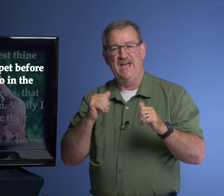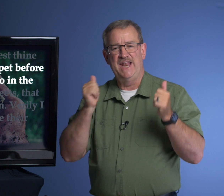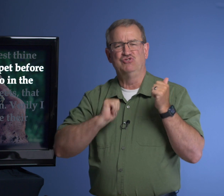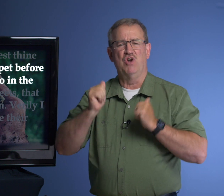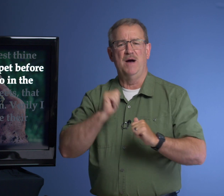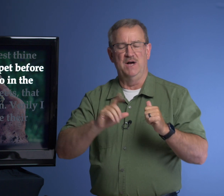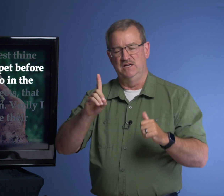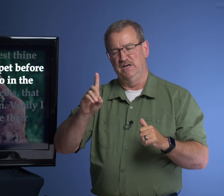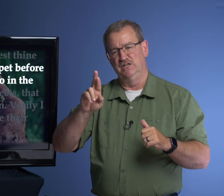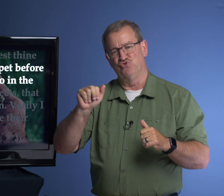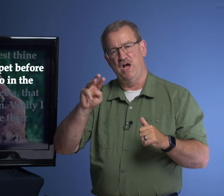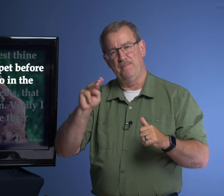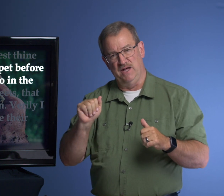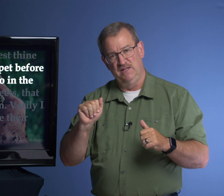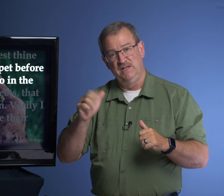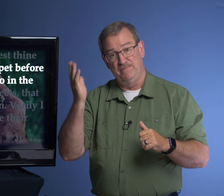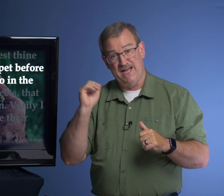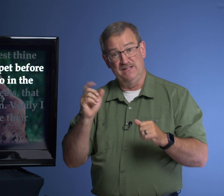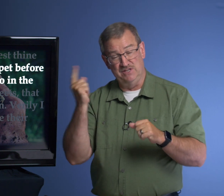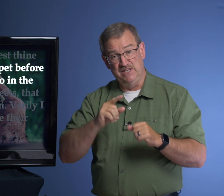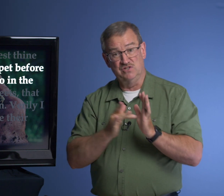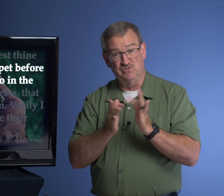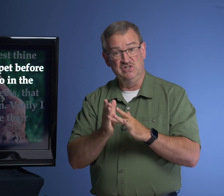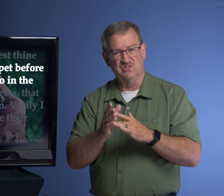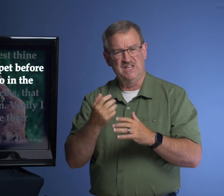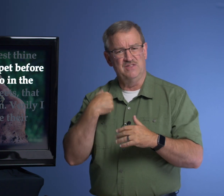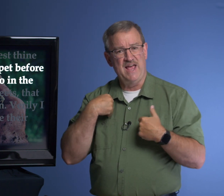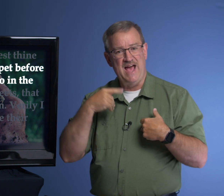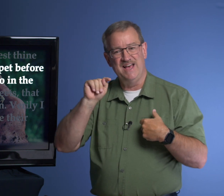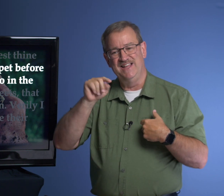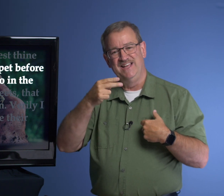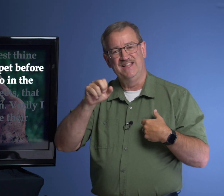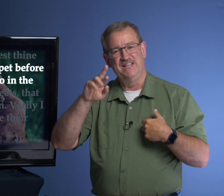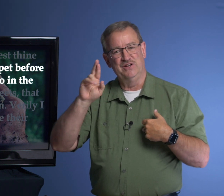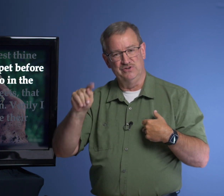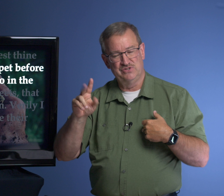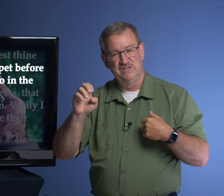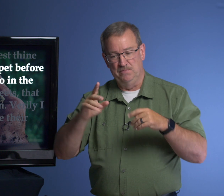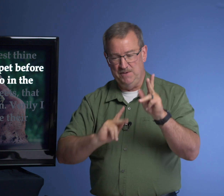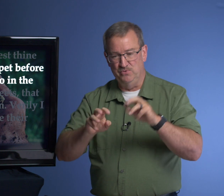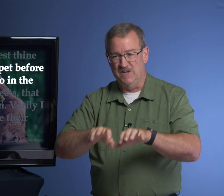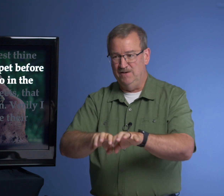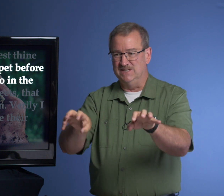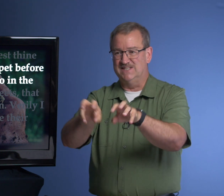had a drama back in the days of Jesus, they had theaters. People would come and